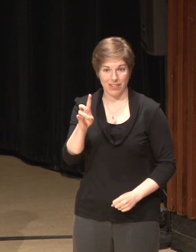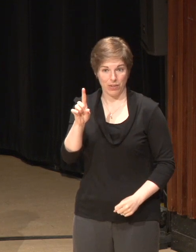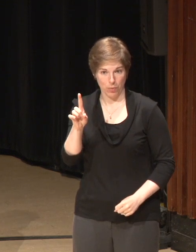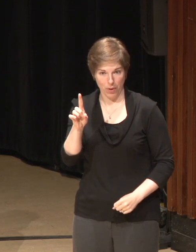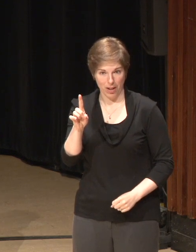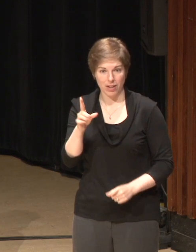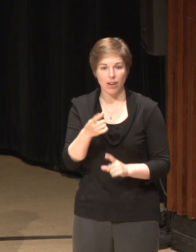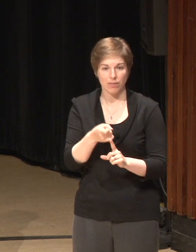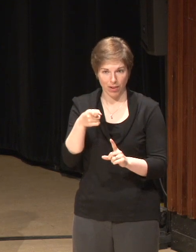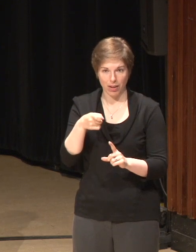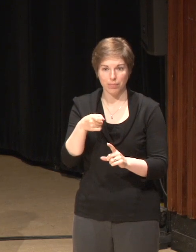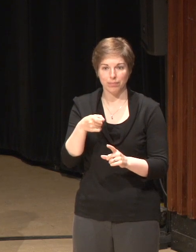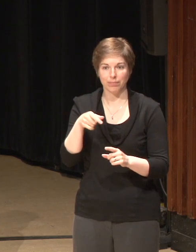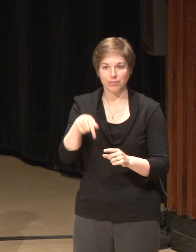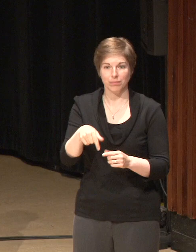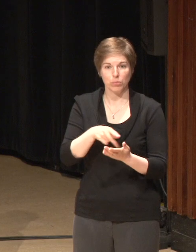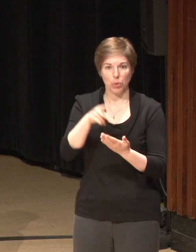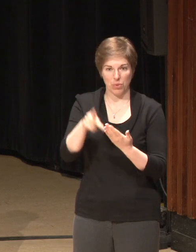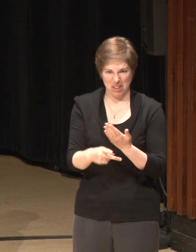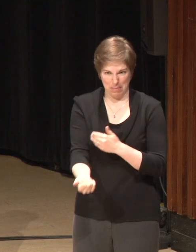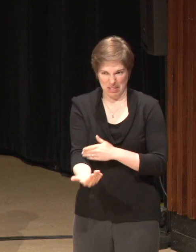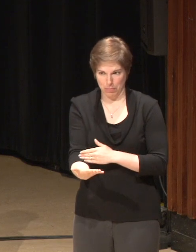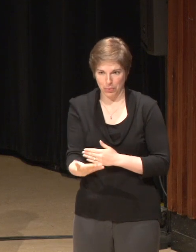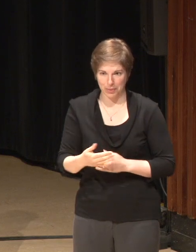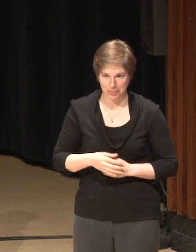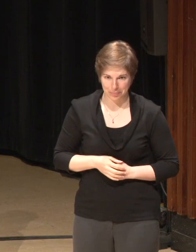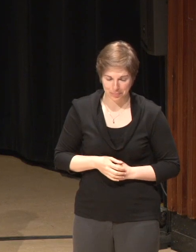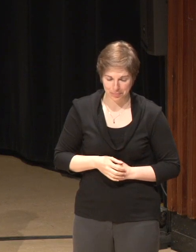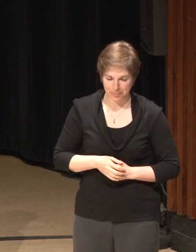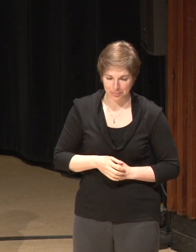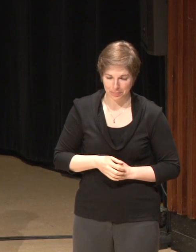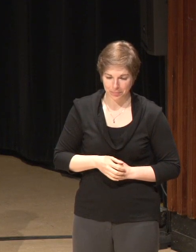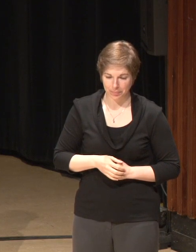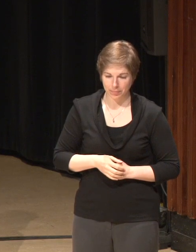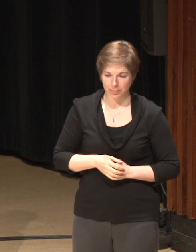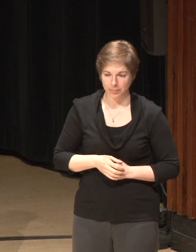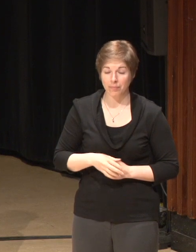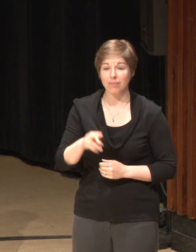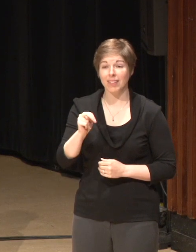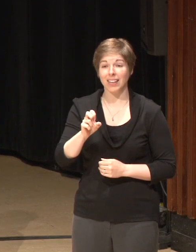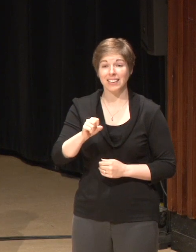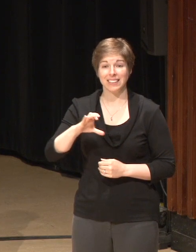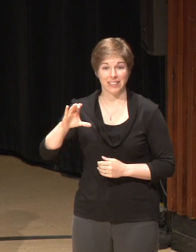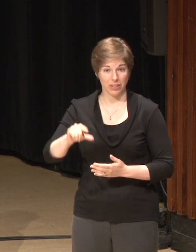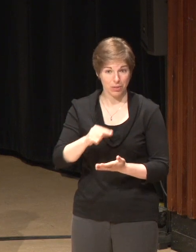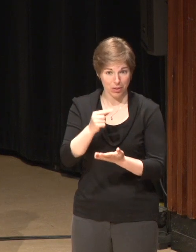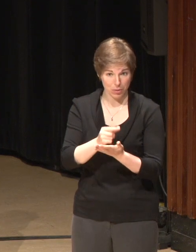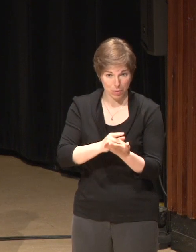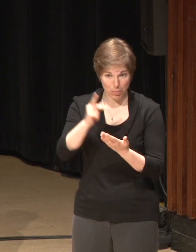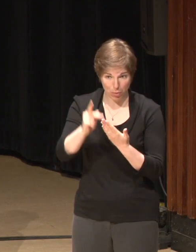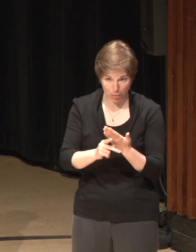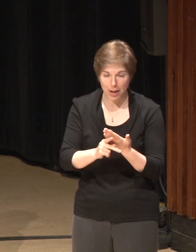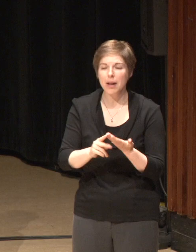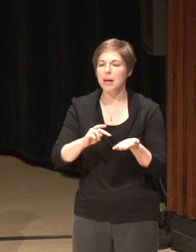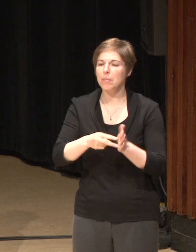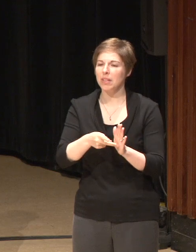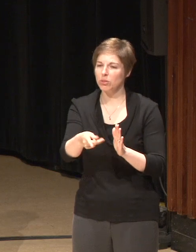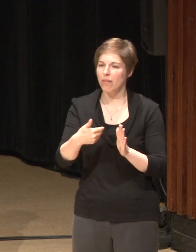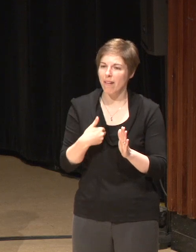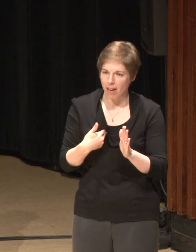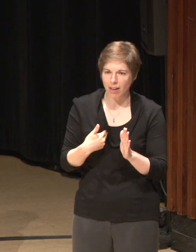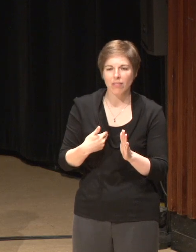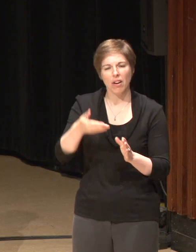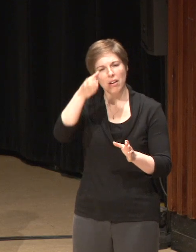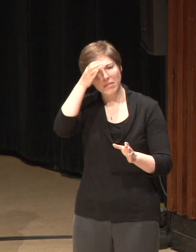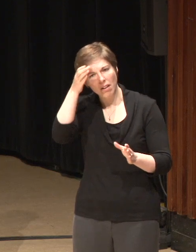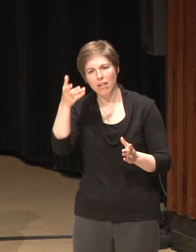from the programs celebrating this morning. As graduates of an NSCC program with the knowledge and skills that you have